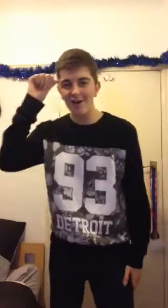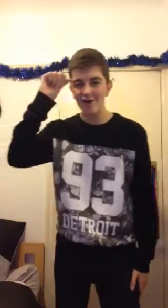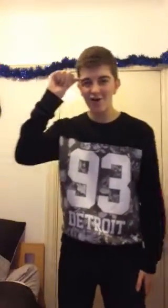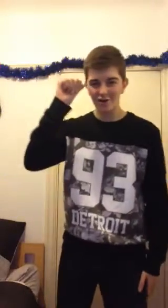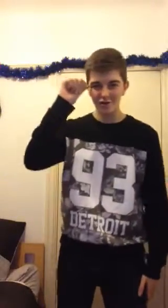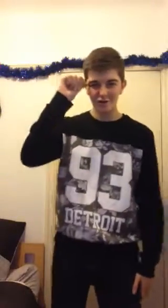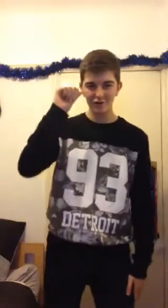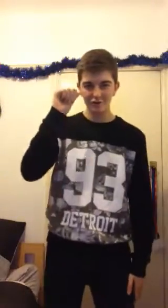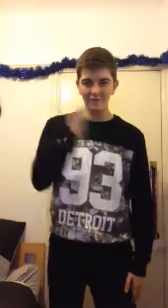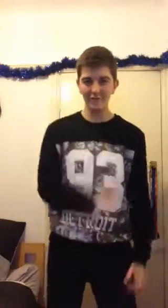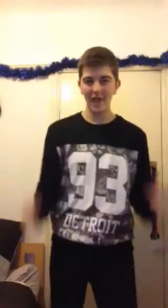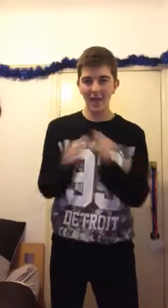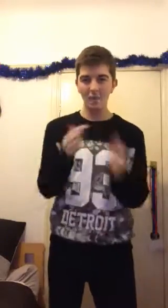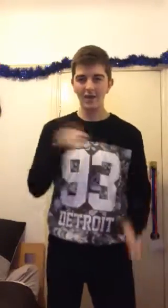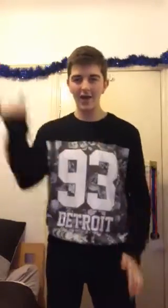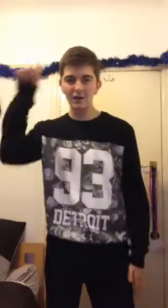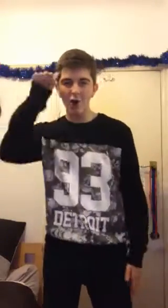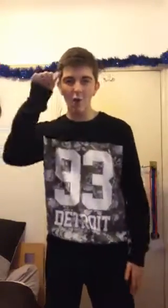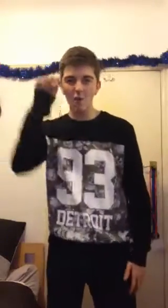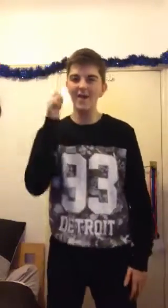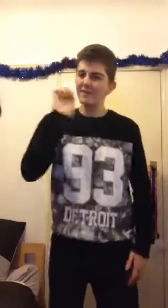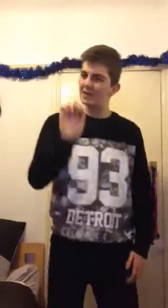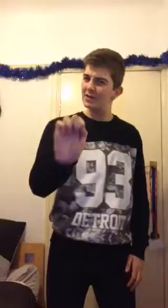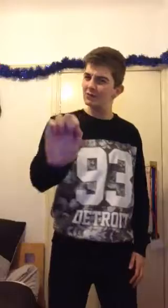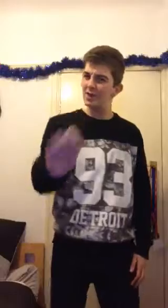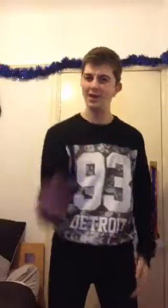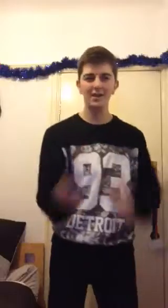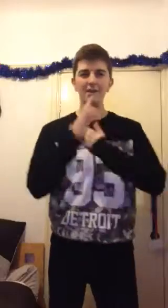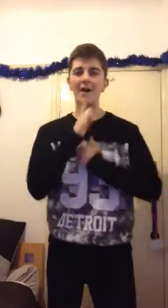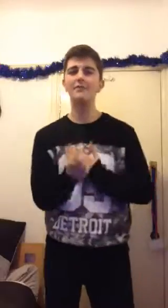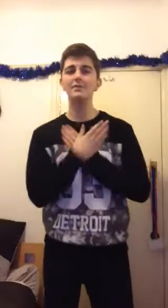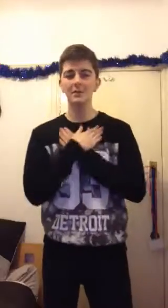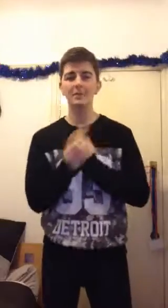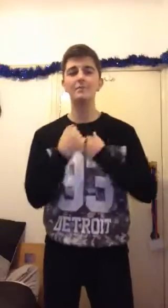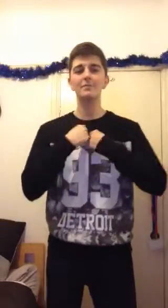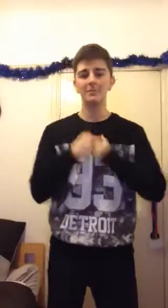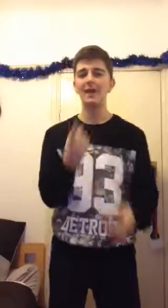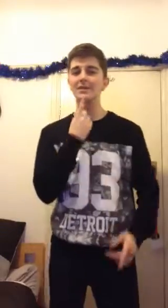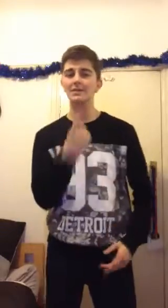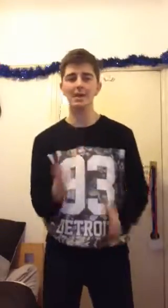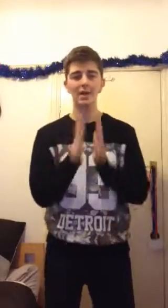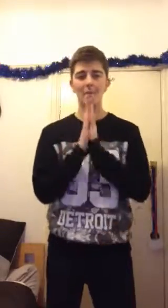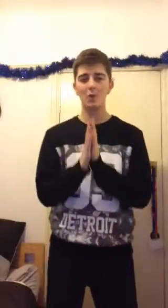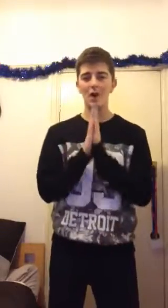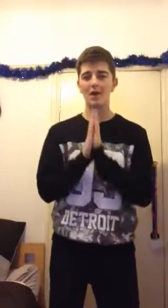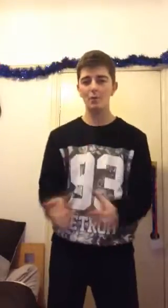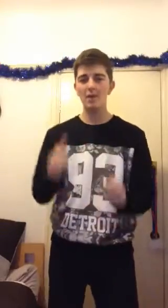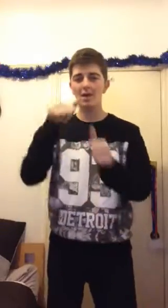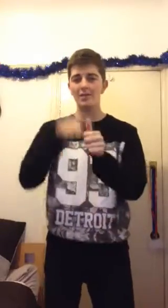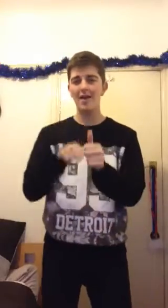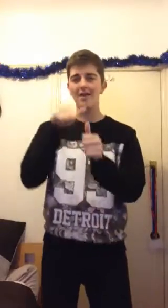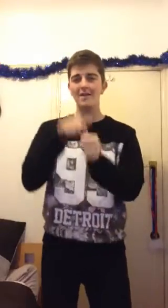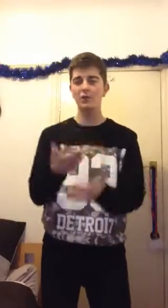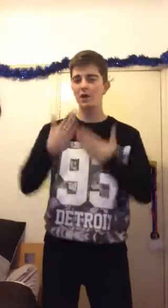if he really loves me? I say a prayer with every